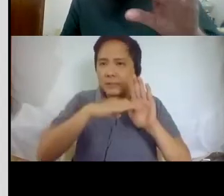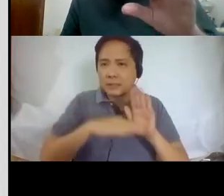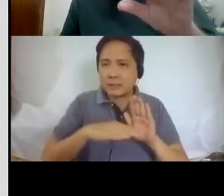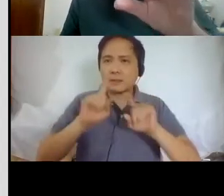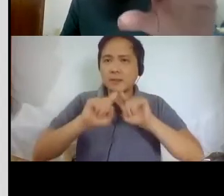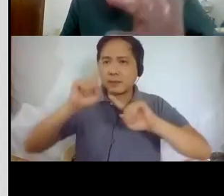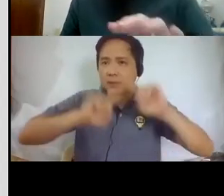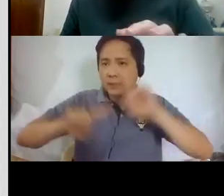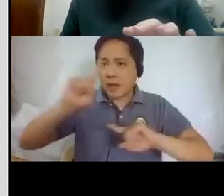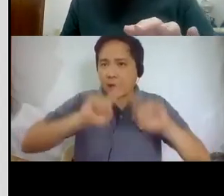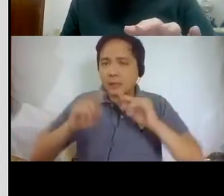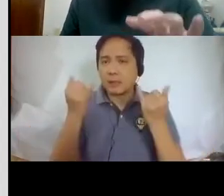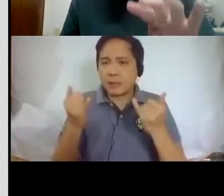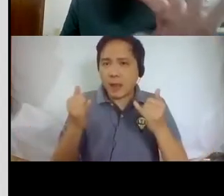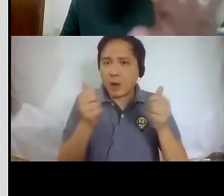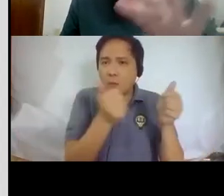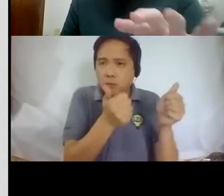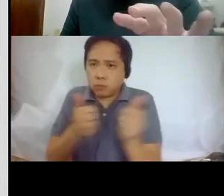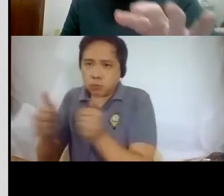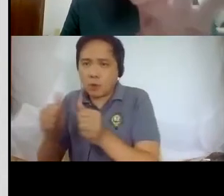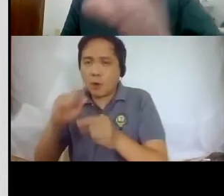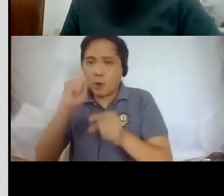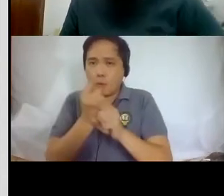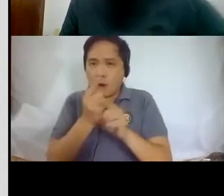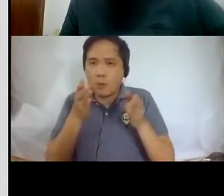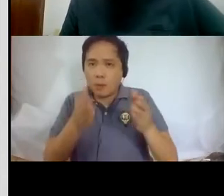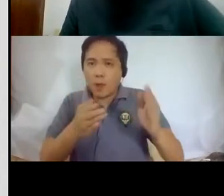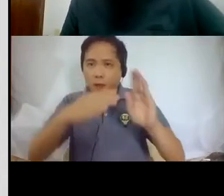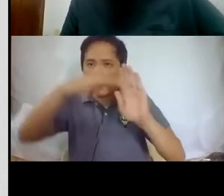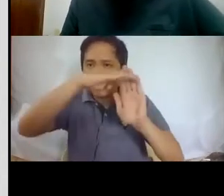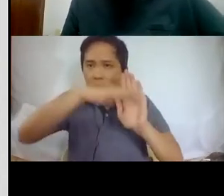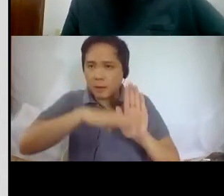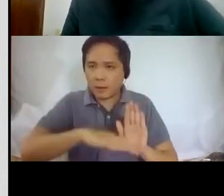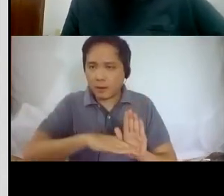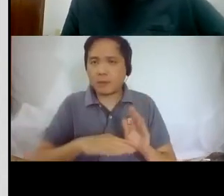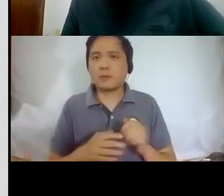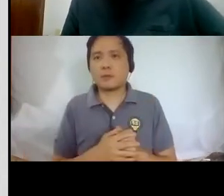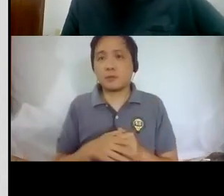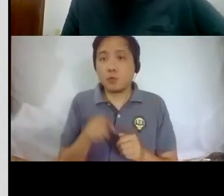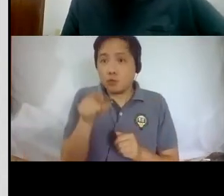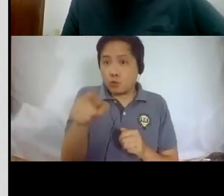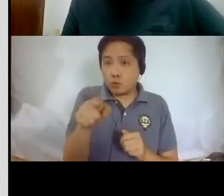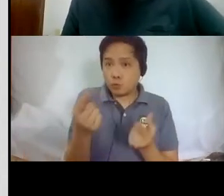So in your exercise, you will pick all the signs from lesson 2.